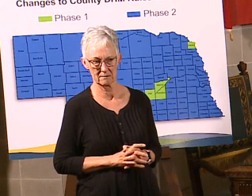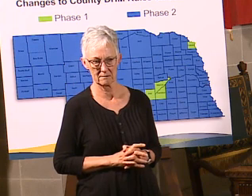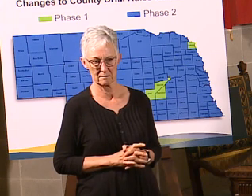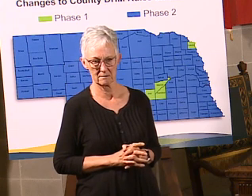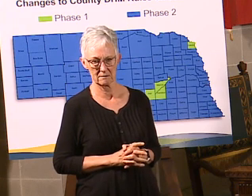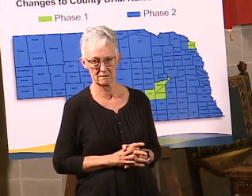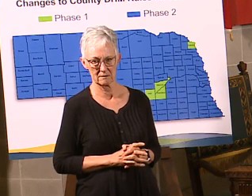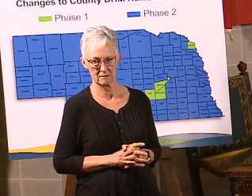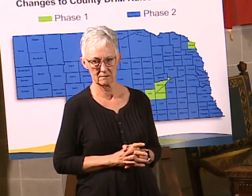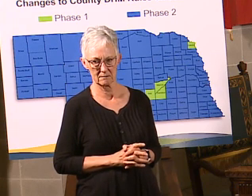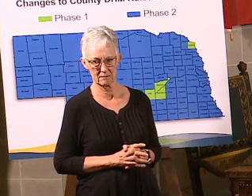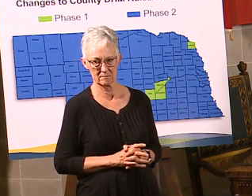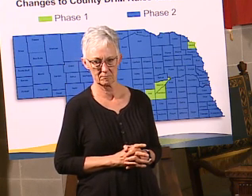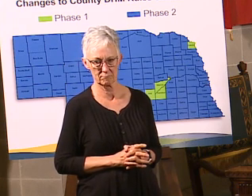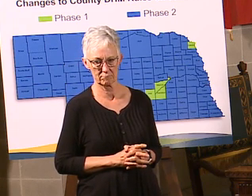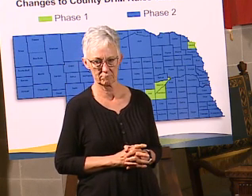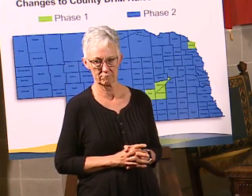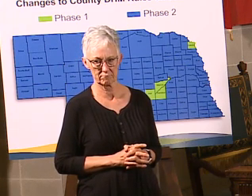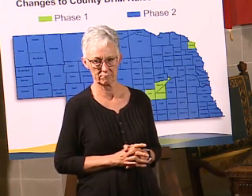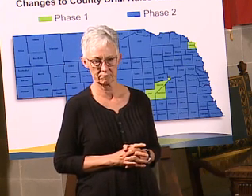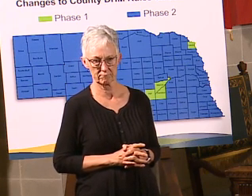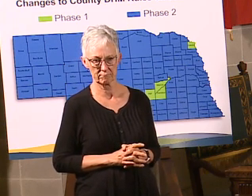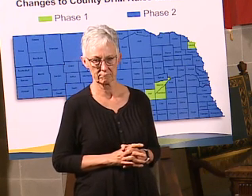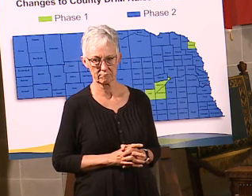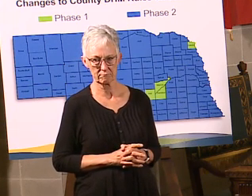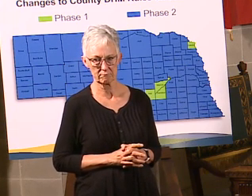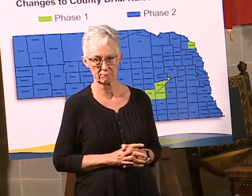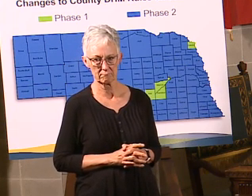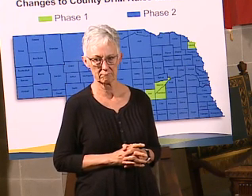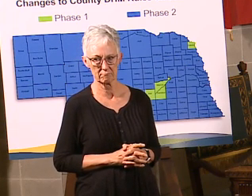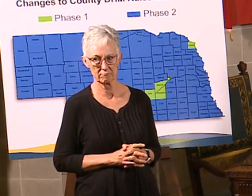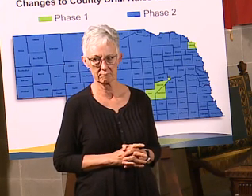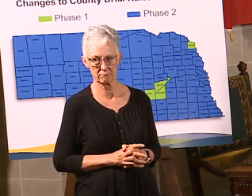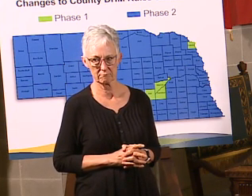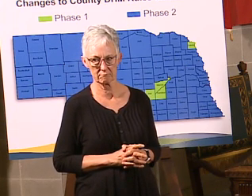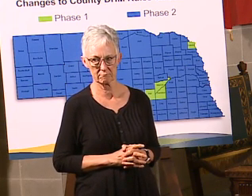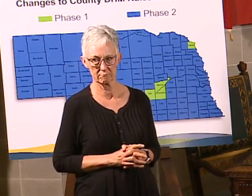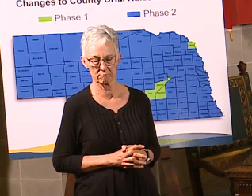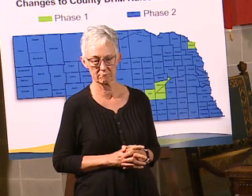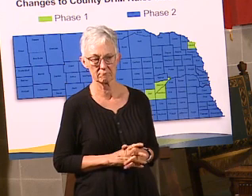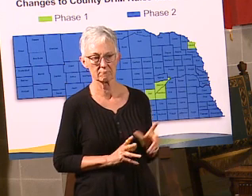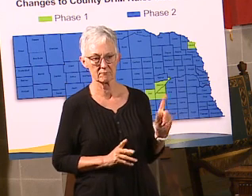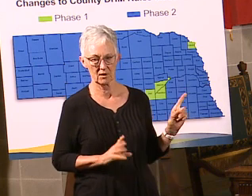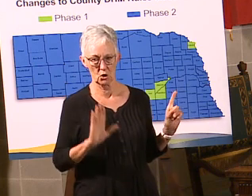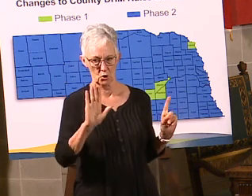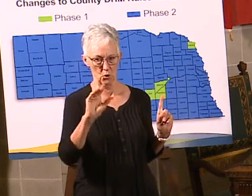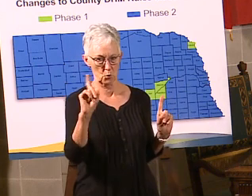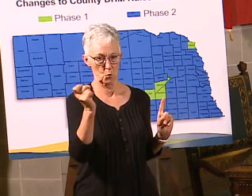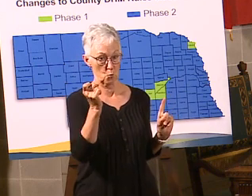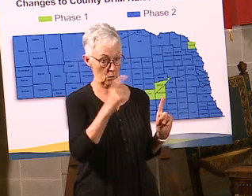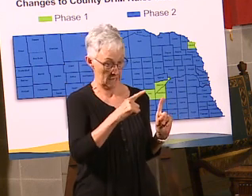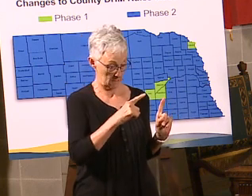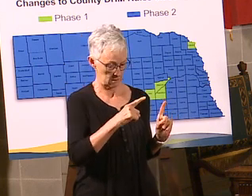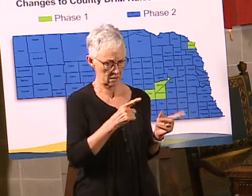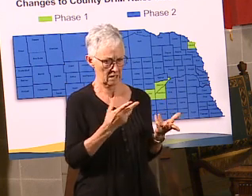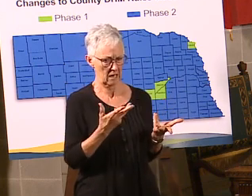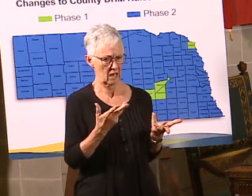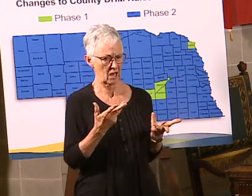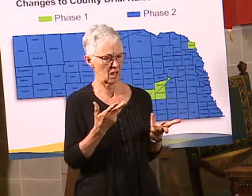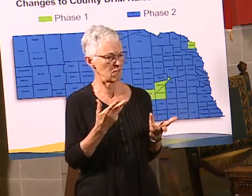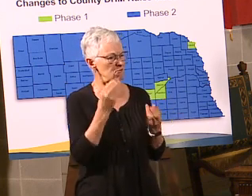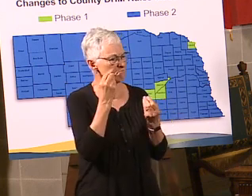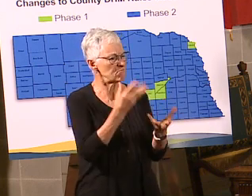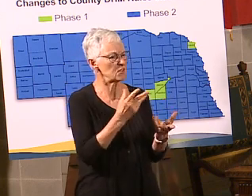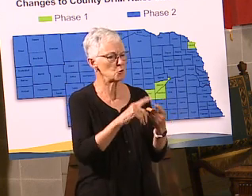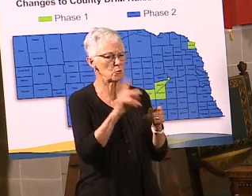yard sales right now, and if we're heading into that season, what would your advice to them be? So the question is, what would be my advice for people who want to do